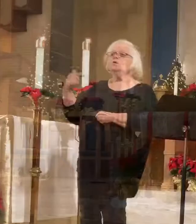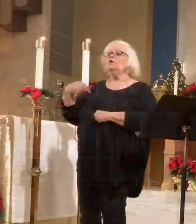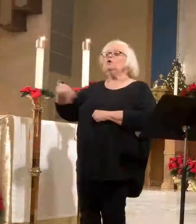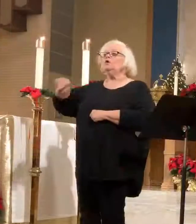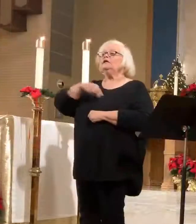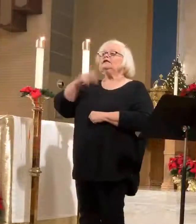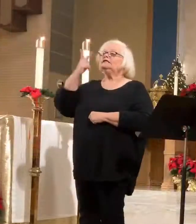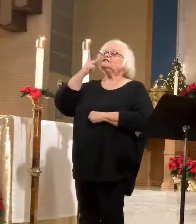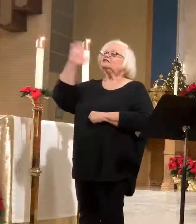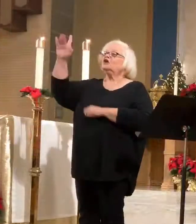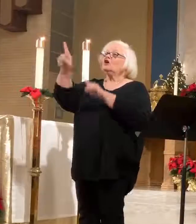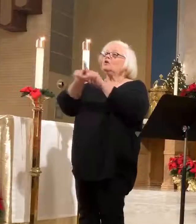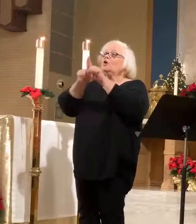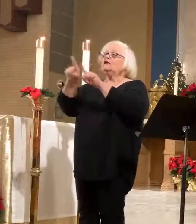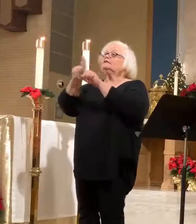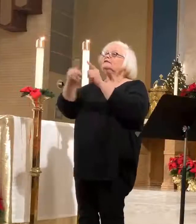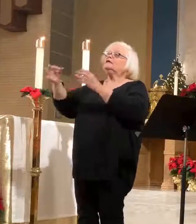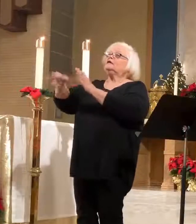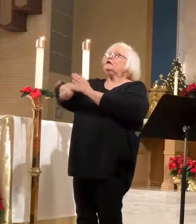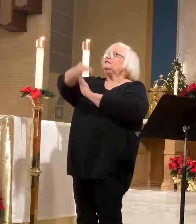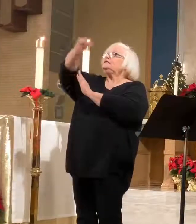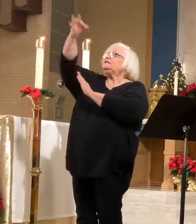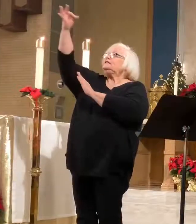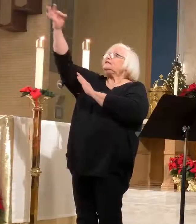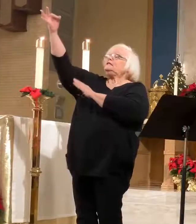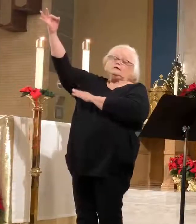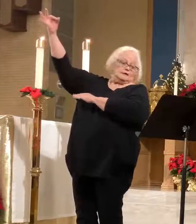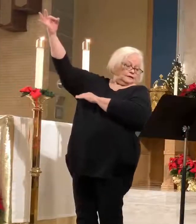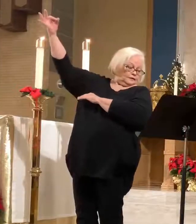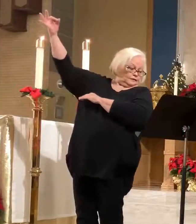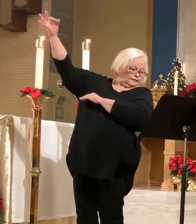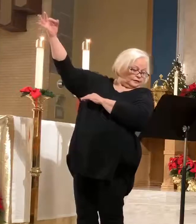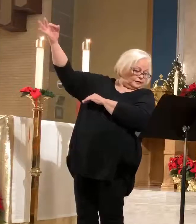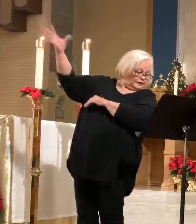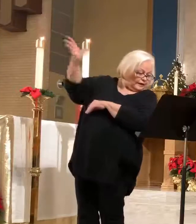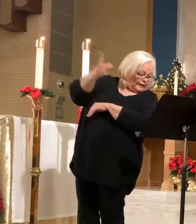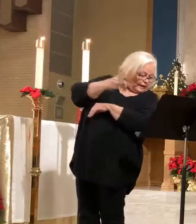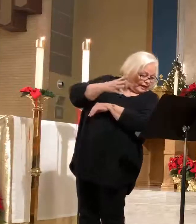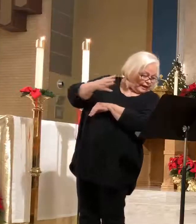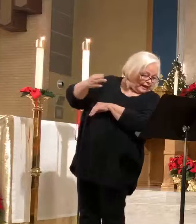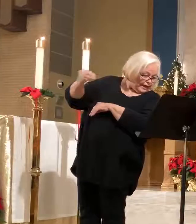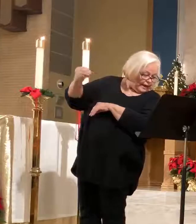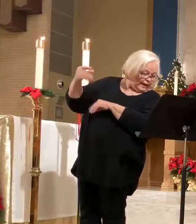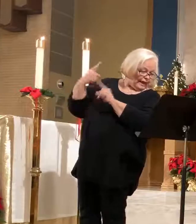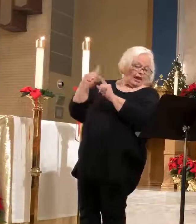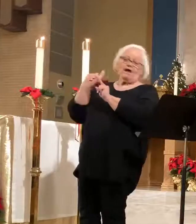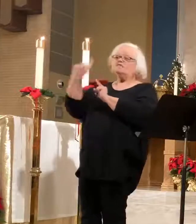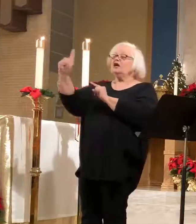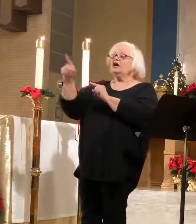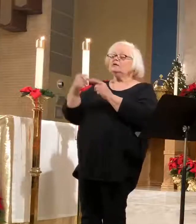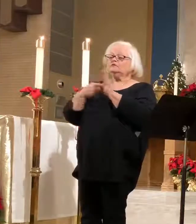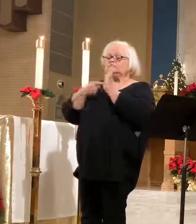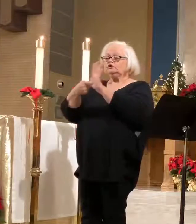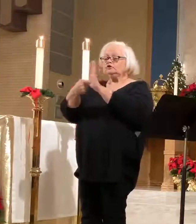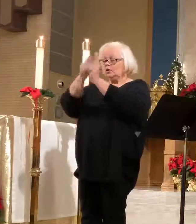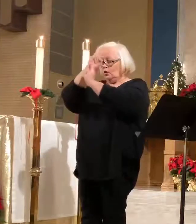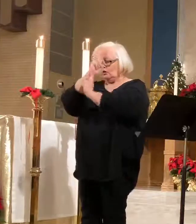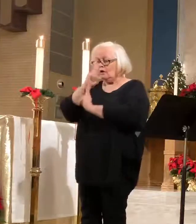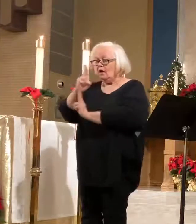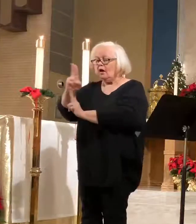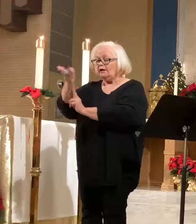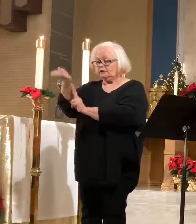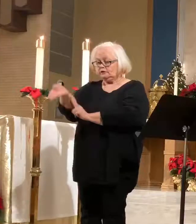We saw his star at its rising and have come to do him